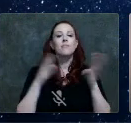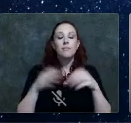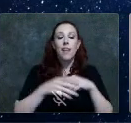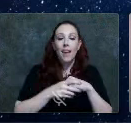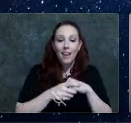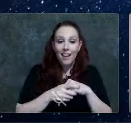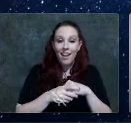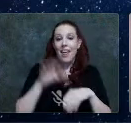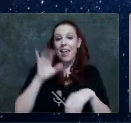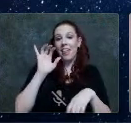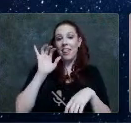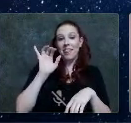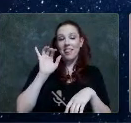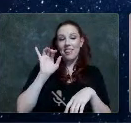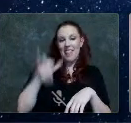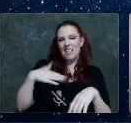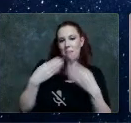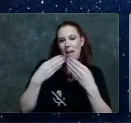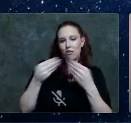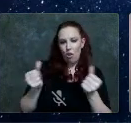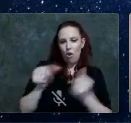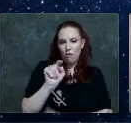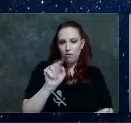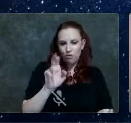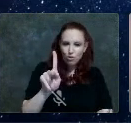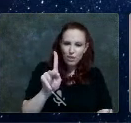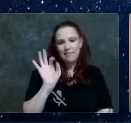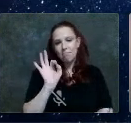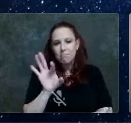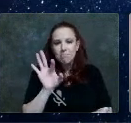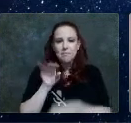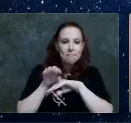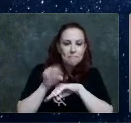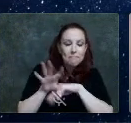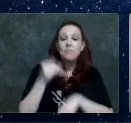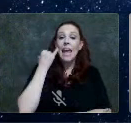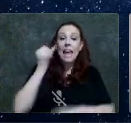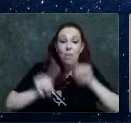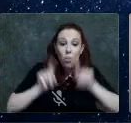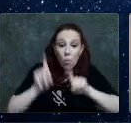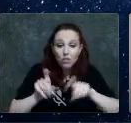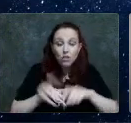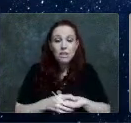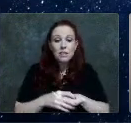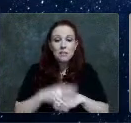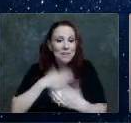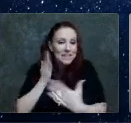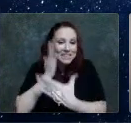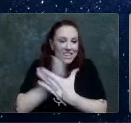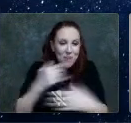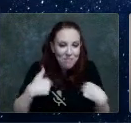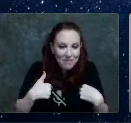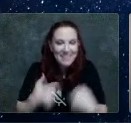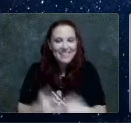That's my solve trick and tips. Again, if there's any questions, please interrupt me.